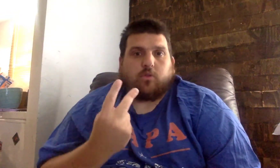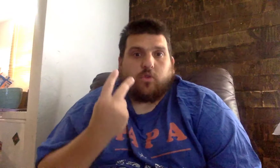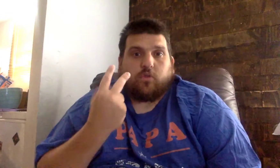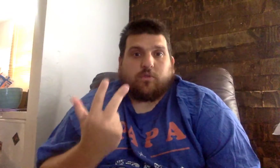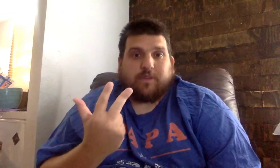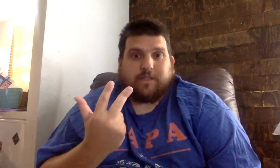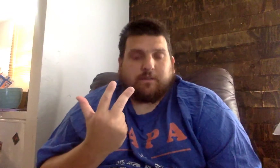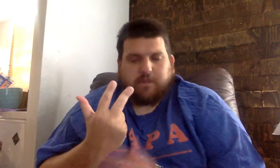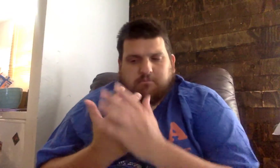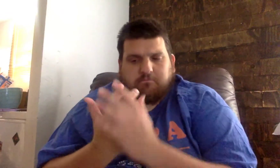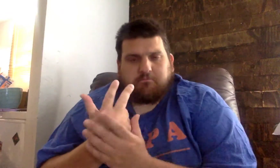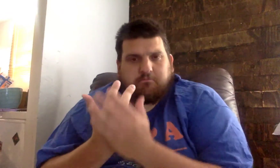yourself.